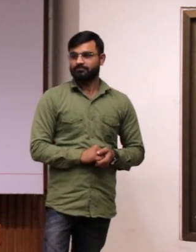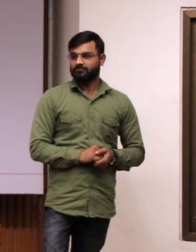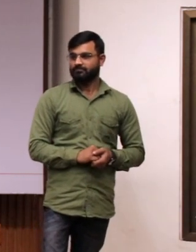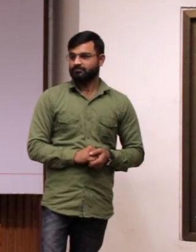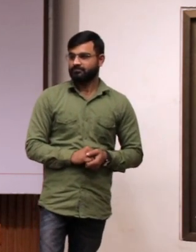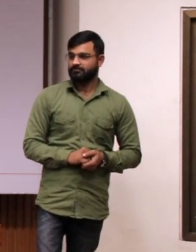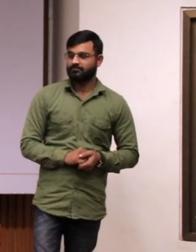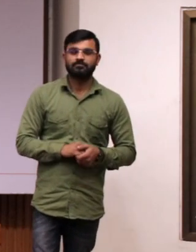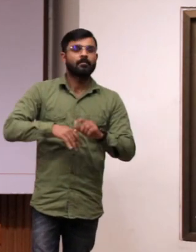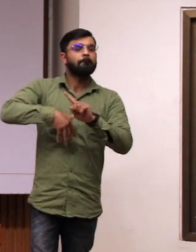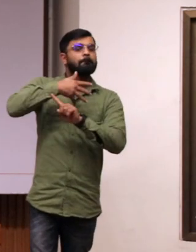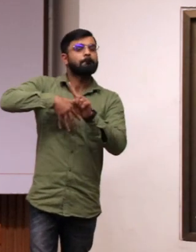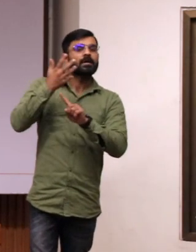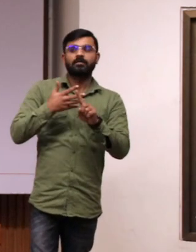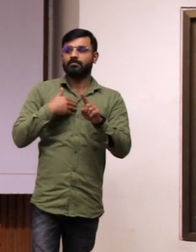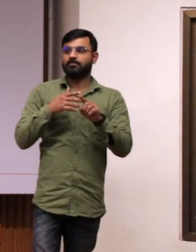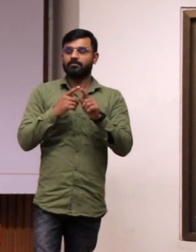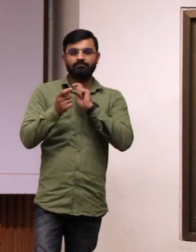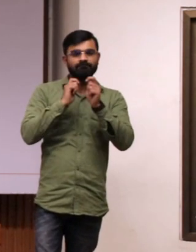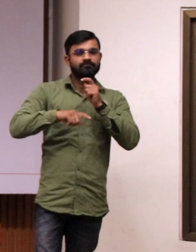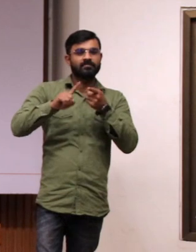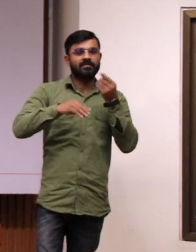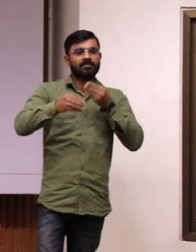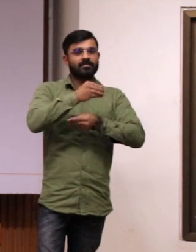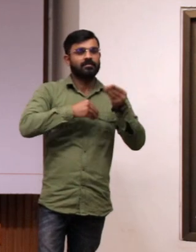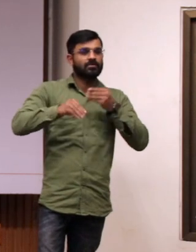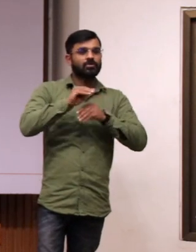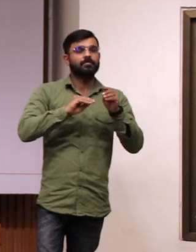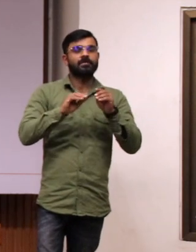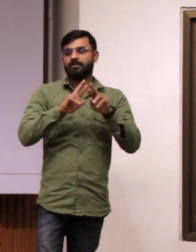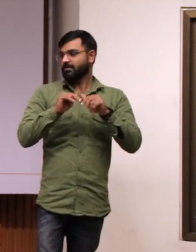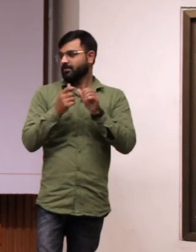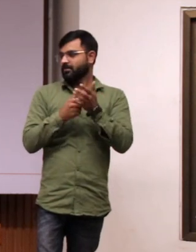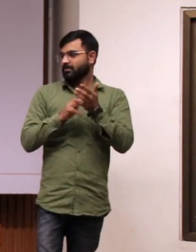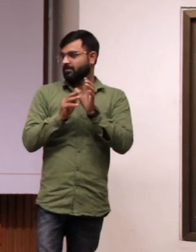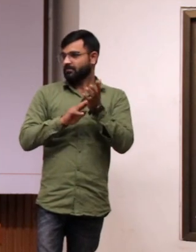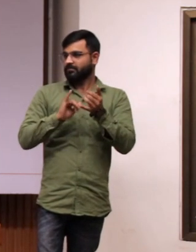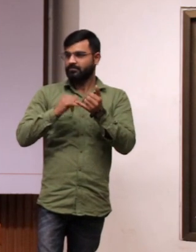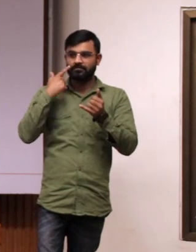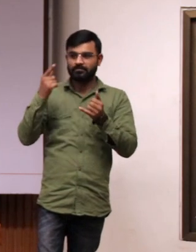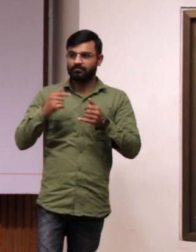Madam, what is your background? Journalism and economics honors. Arey baap re, journalism.